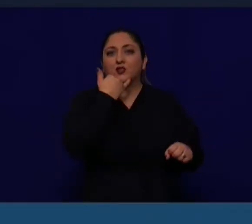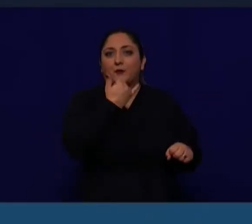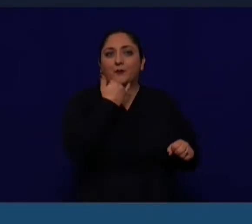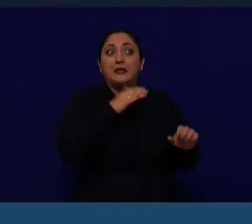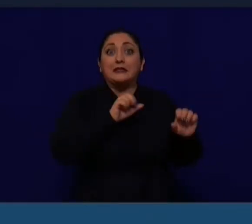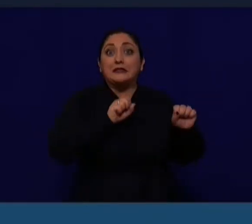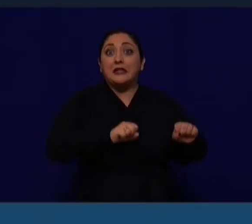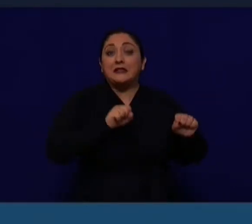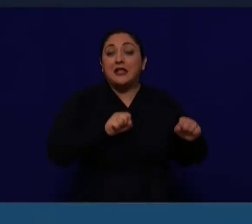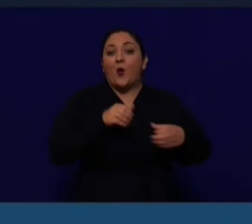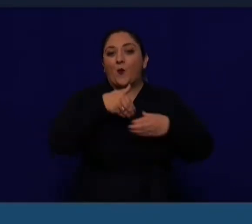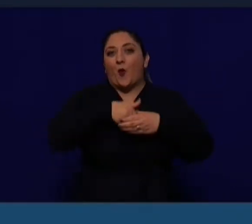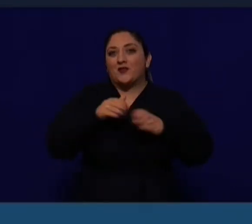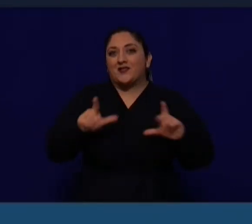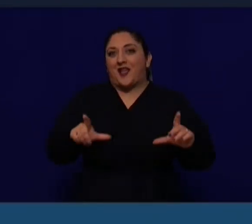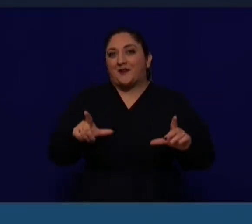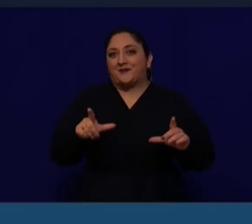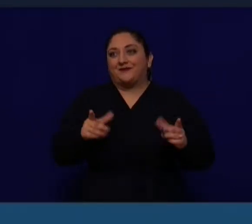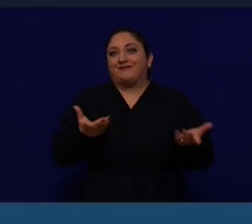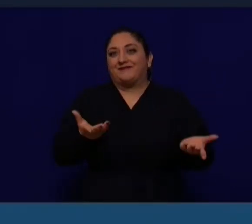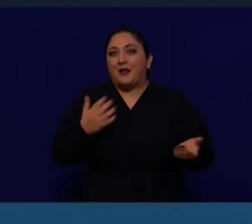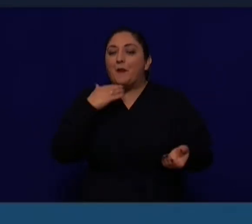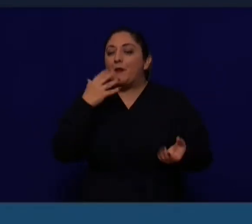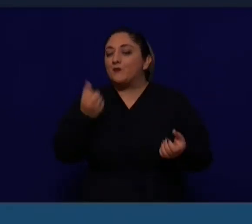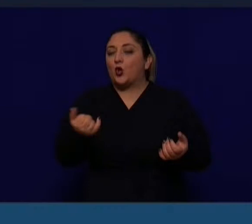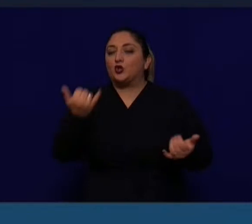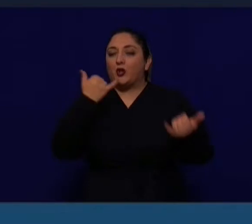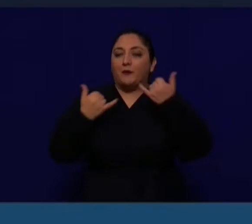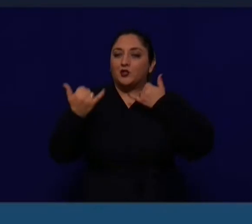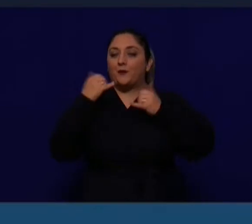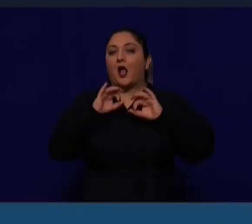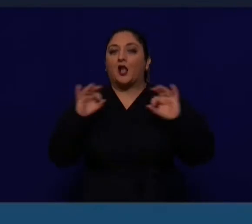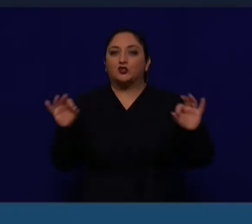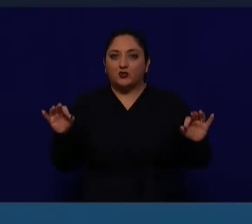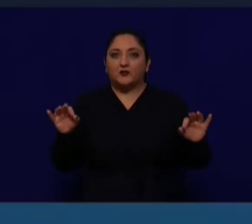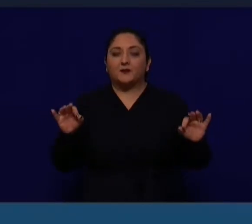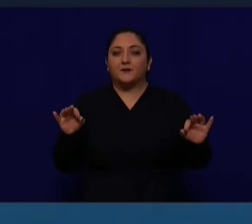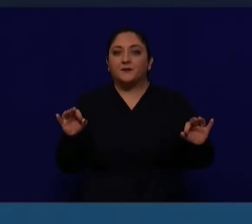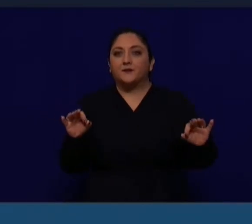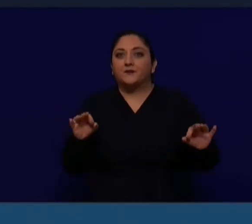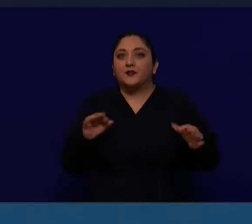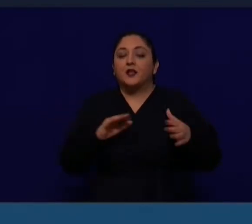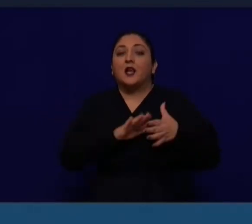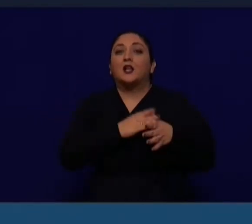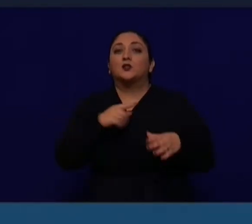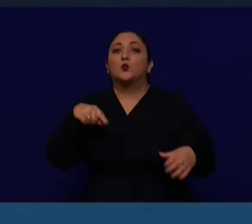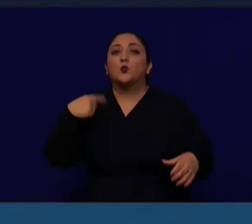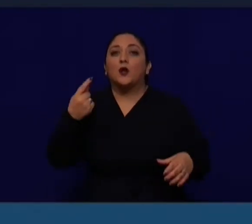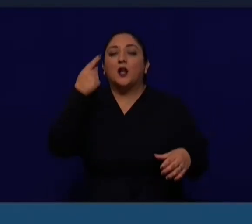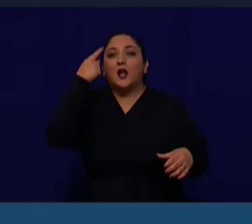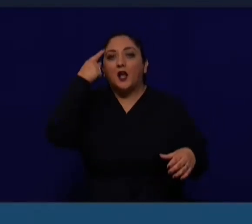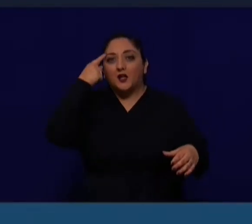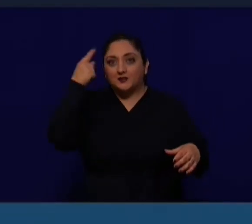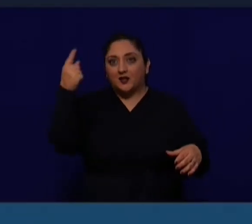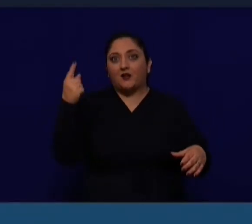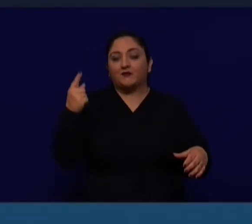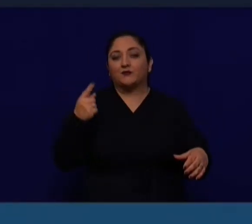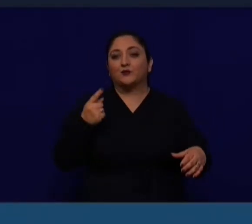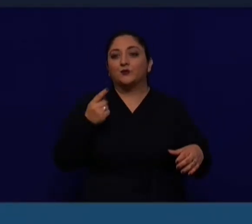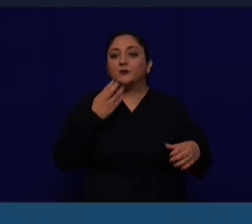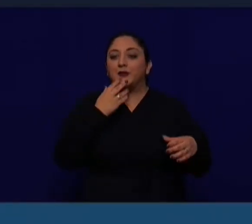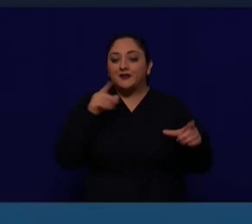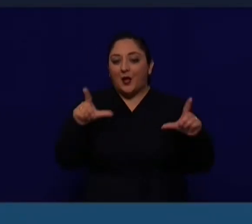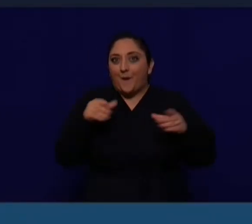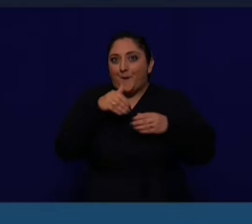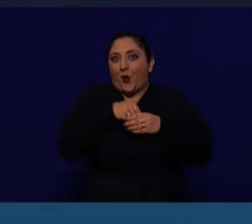nibatu l-triġ ma għandkomx għalfejn iċċemplu biex taraw meta huwa l-appuntament. Għaliex intom eventwalment ħatkunu qegħdin tirċievu dan l-invit.